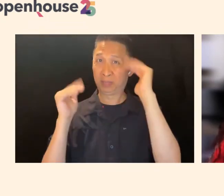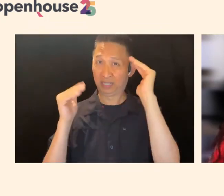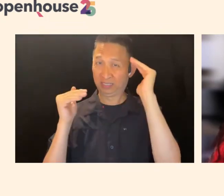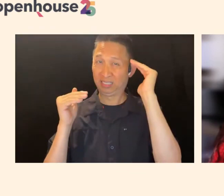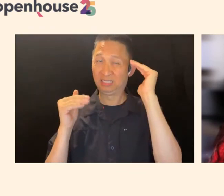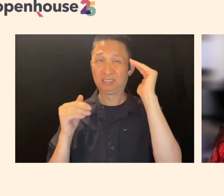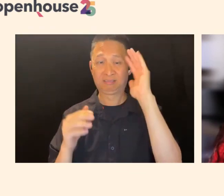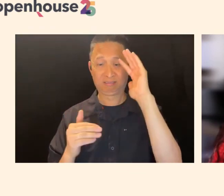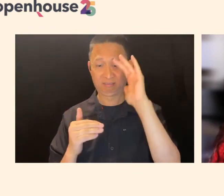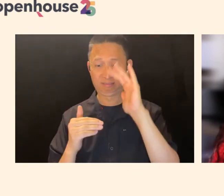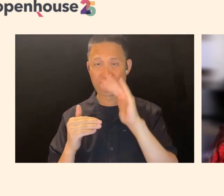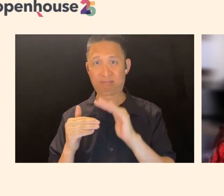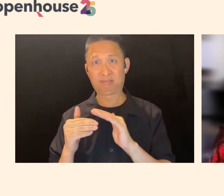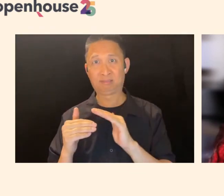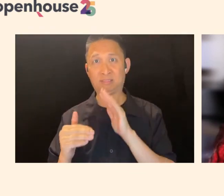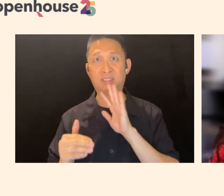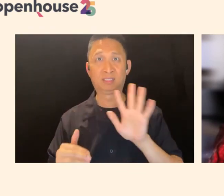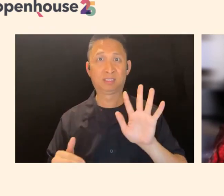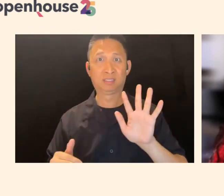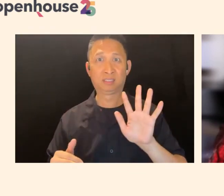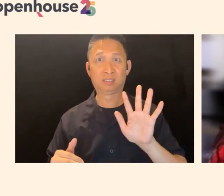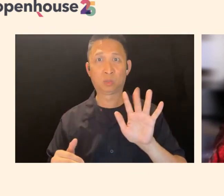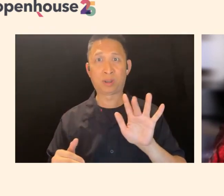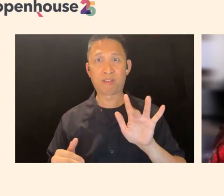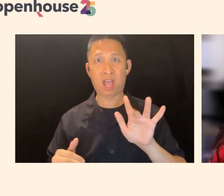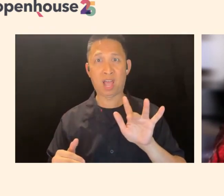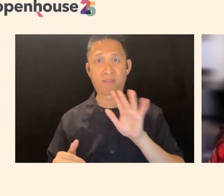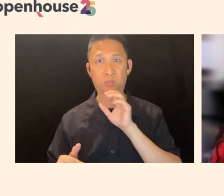is not surpassing 25 years of age.